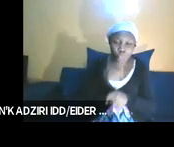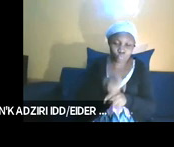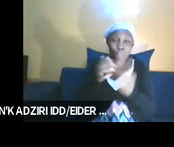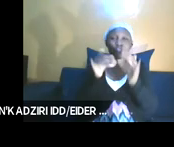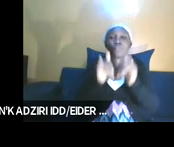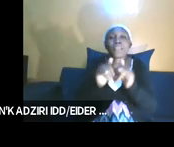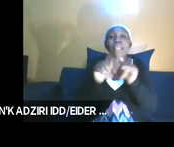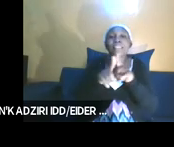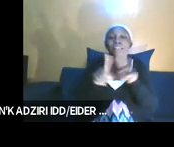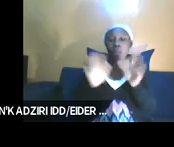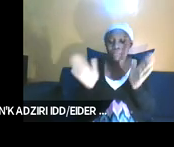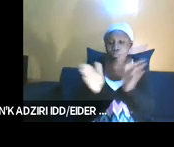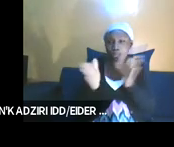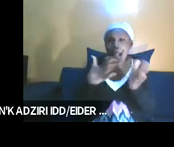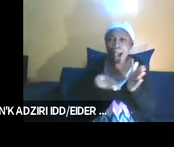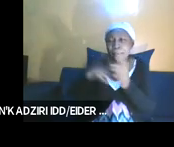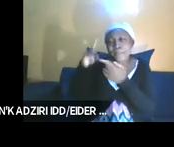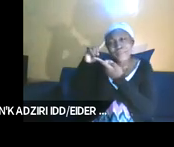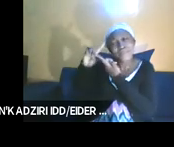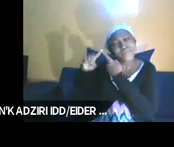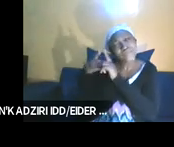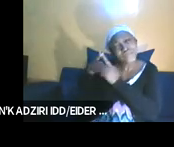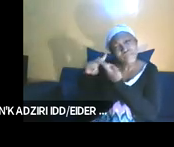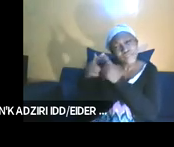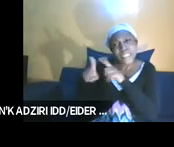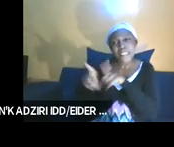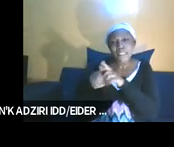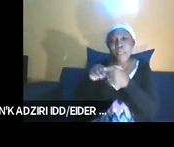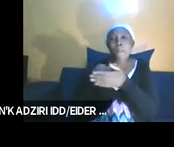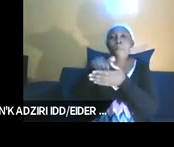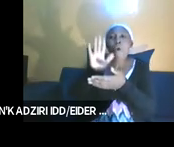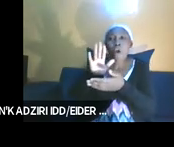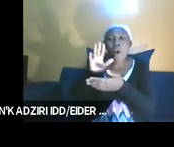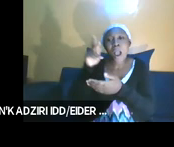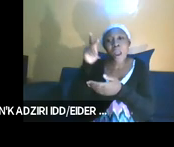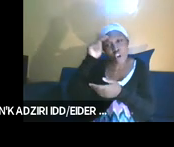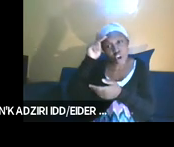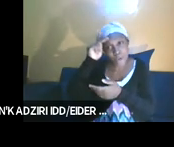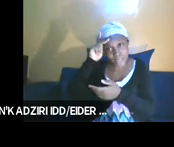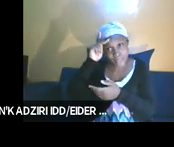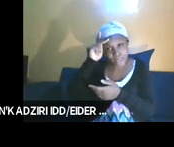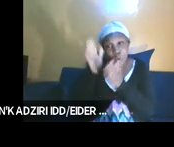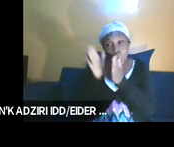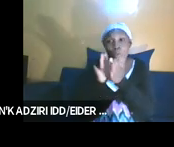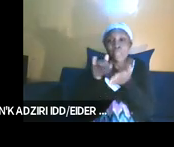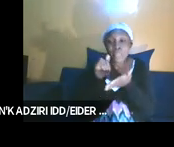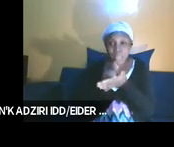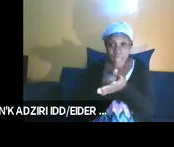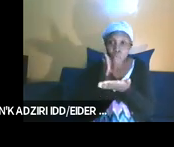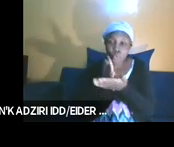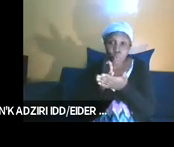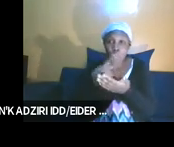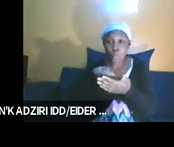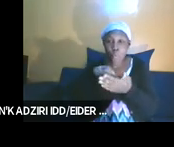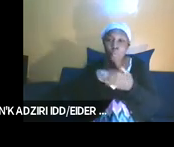of reflection and co-creation of knowledge. And those who've been with us all the time, you agree with me, we have really been